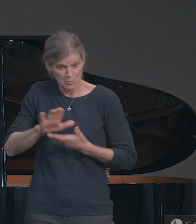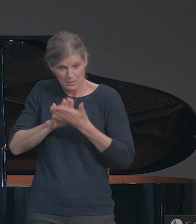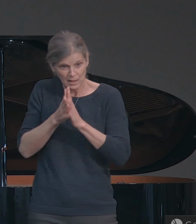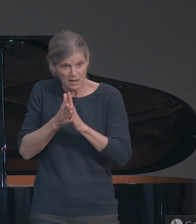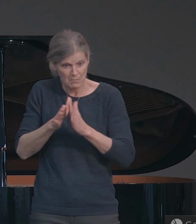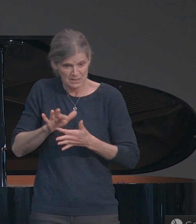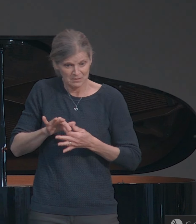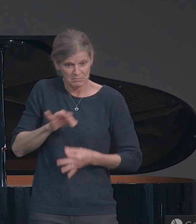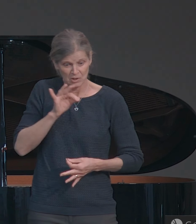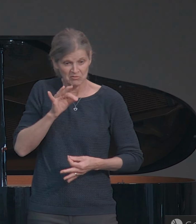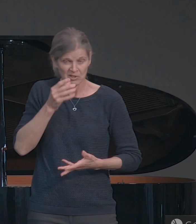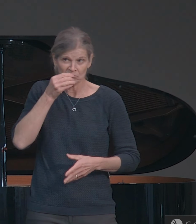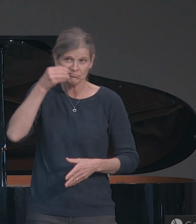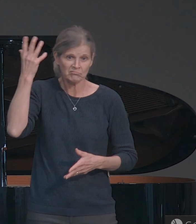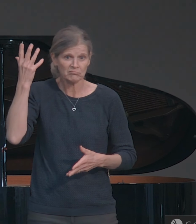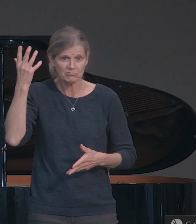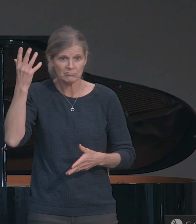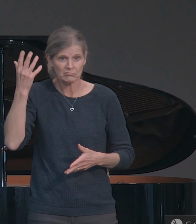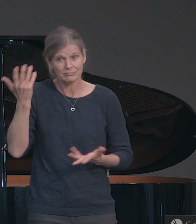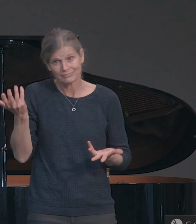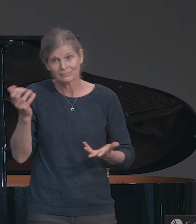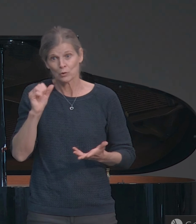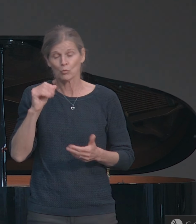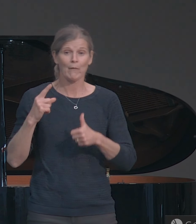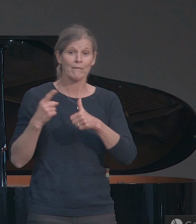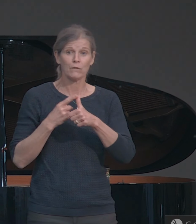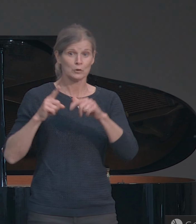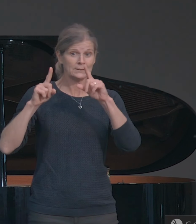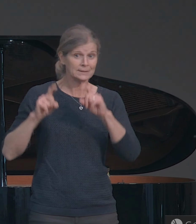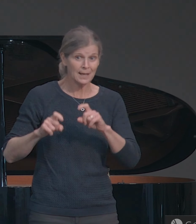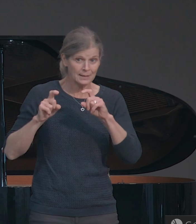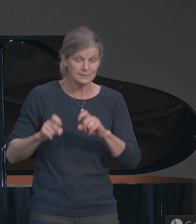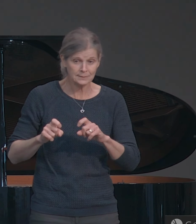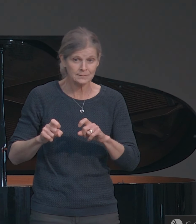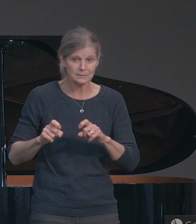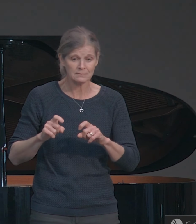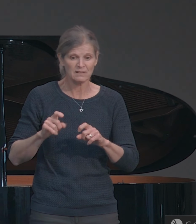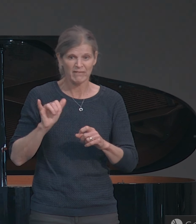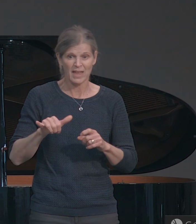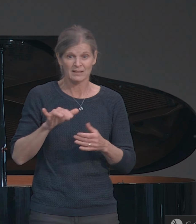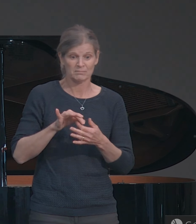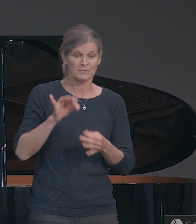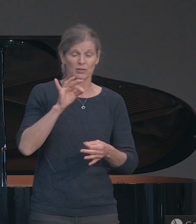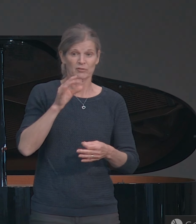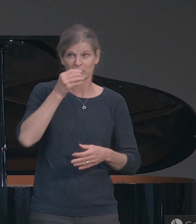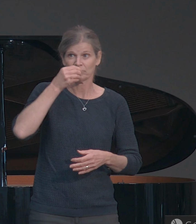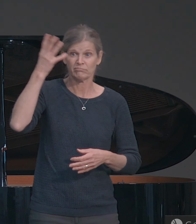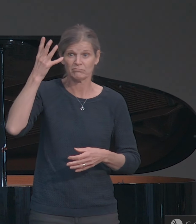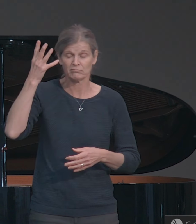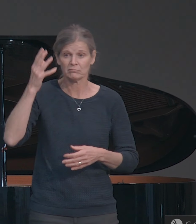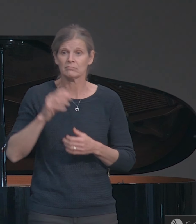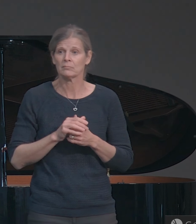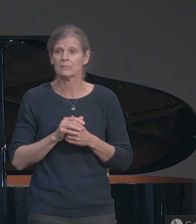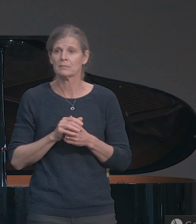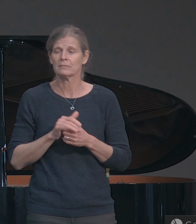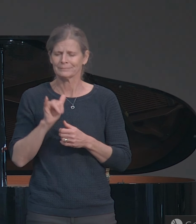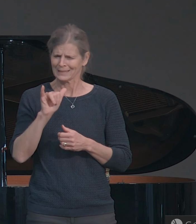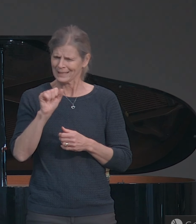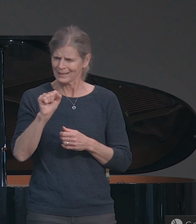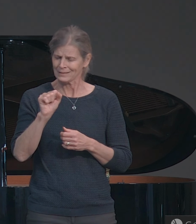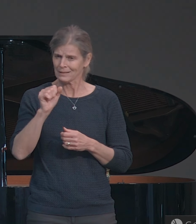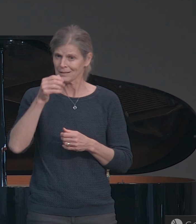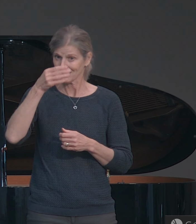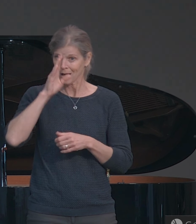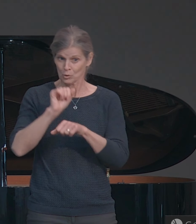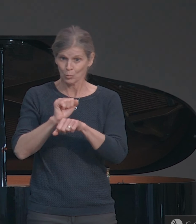spiritually indifferent? So the first test this morning of spiritual indifference is this. Is the work of God on